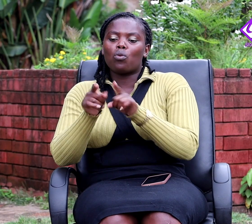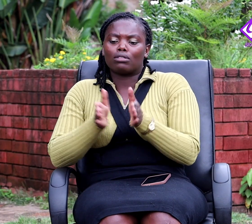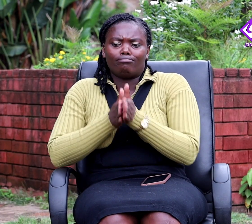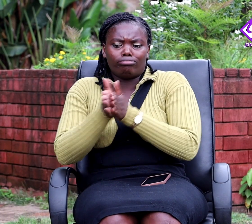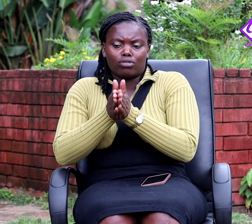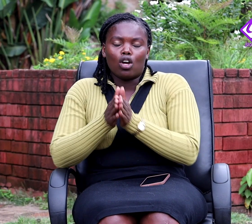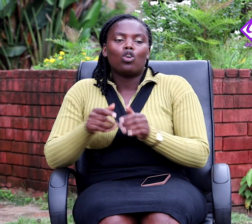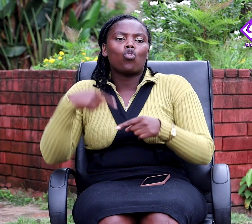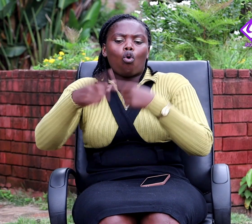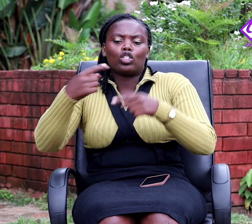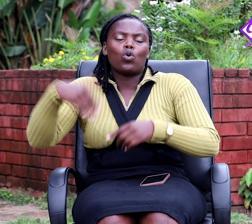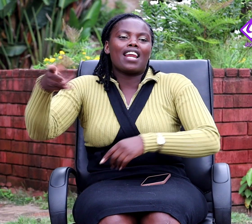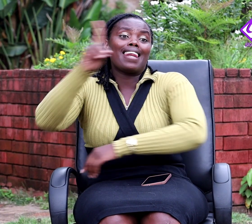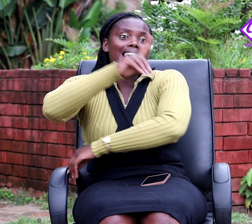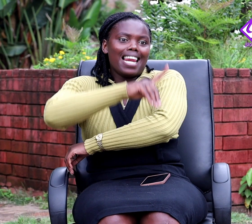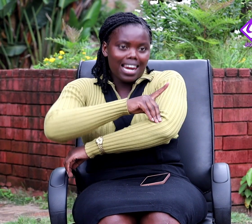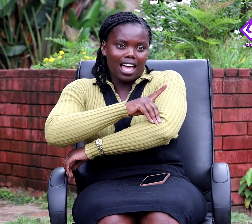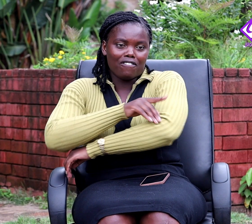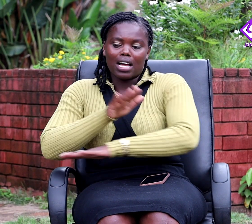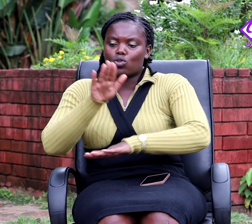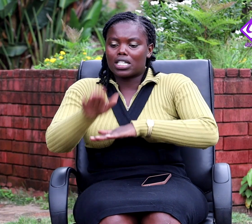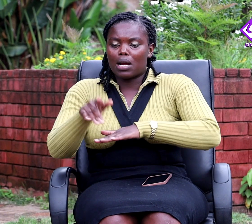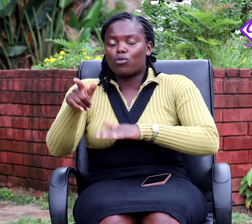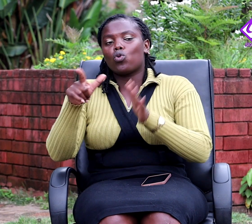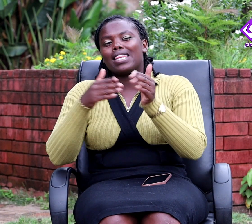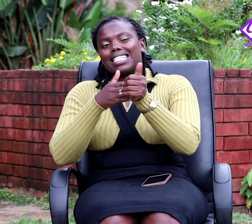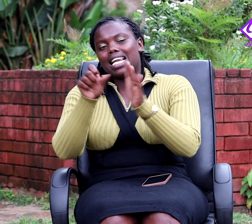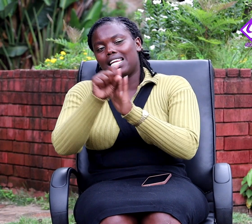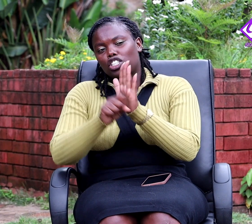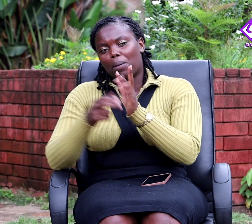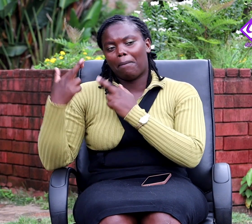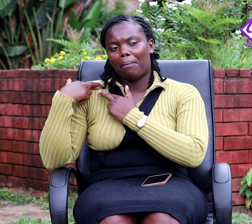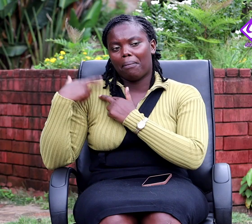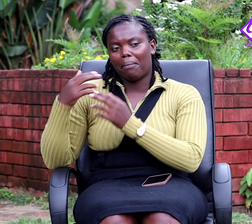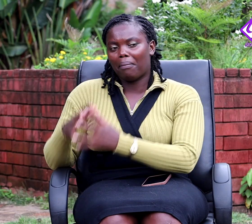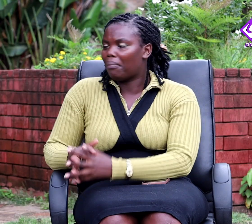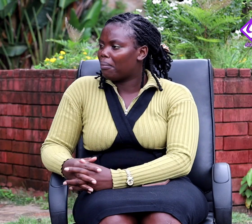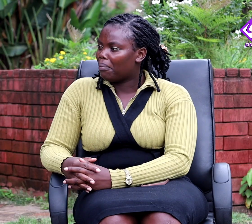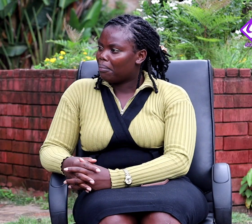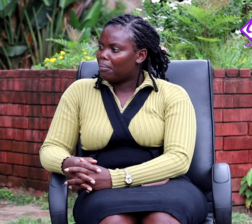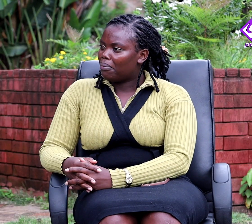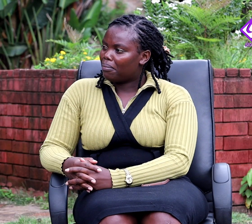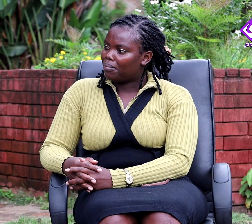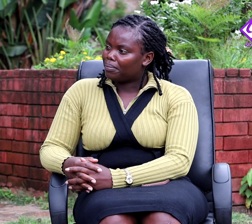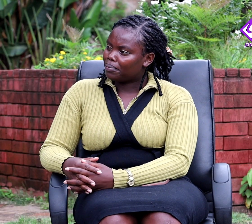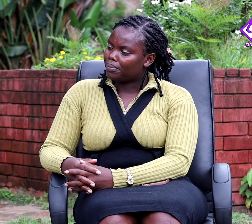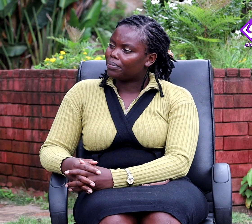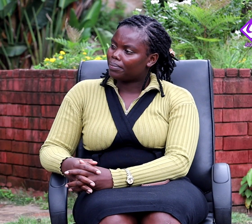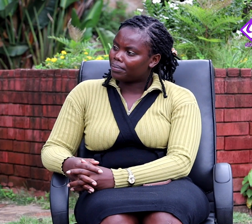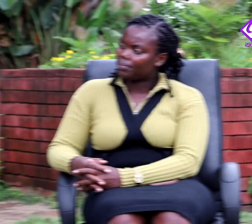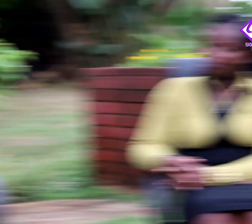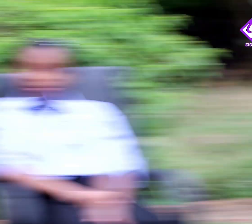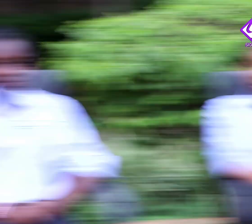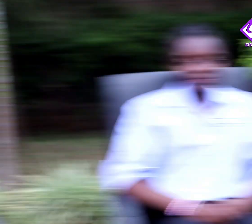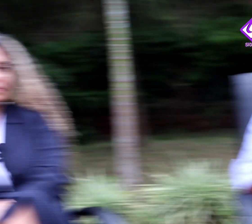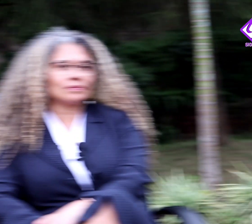the adolescent. What really motivated you to ensure that they live every day in the leadership systems so